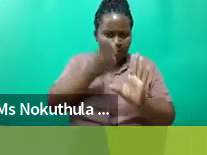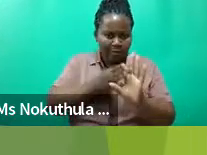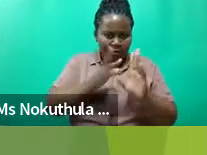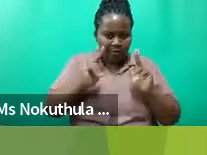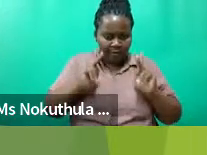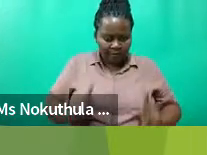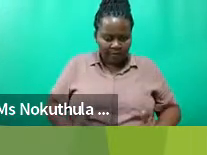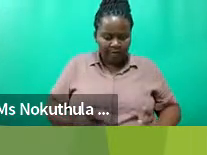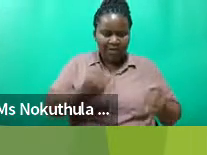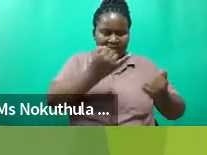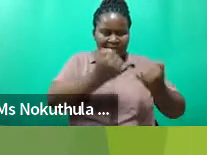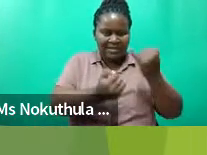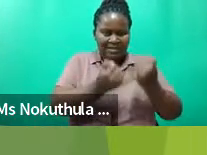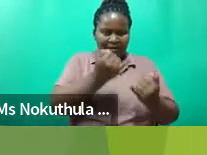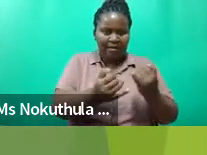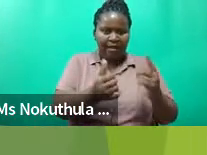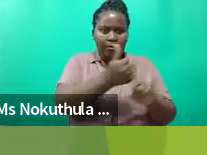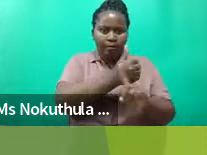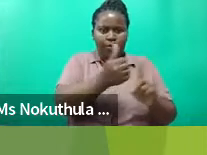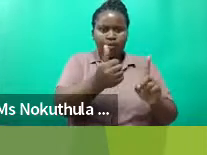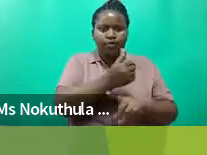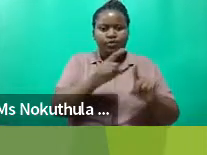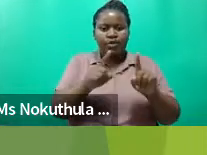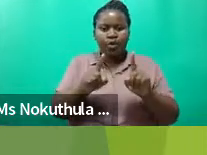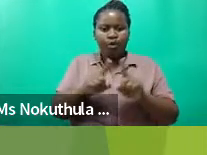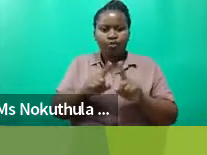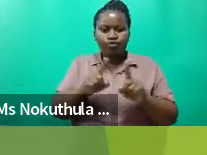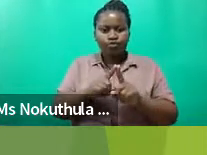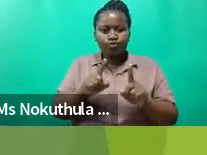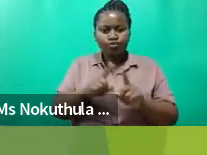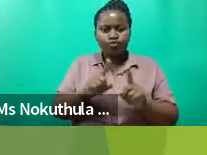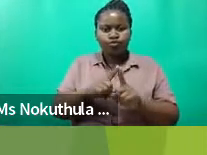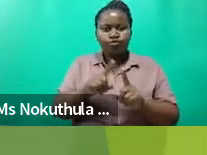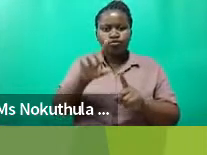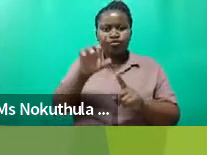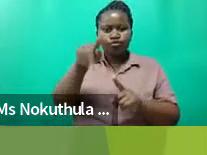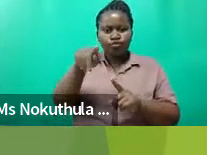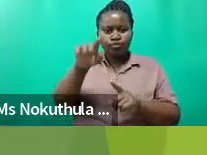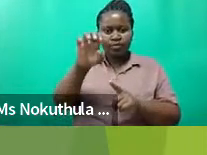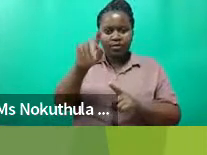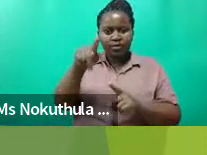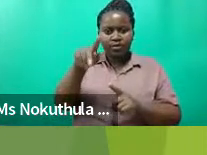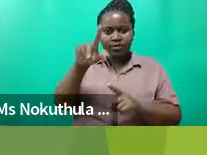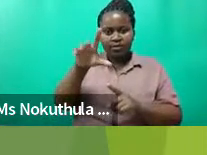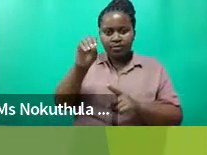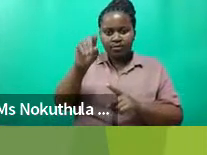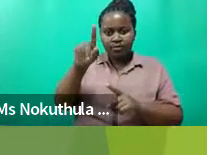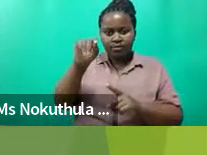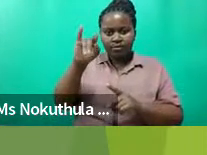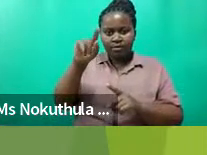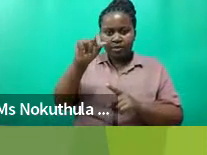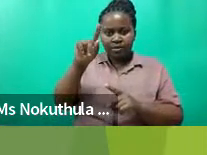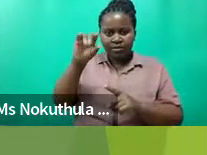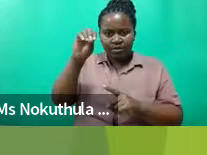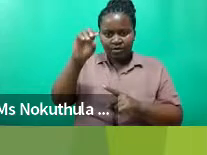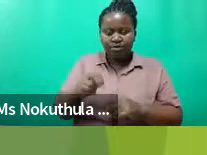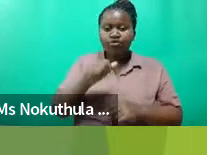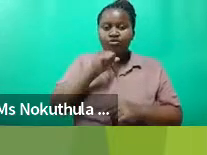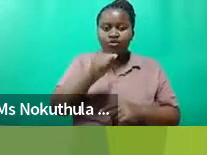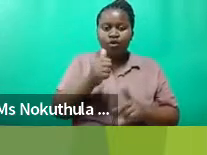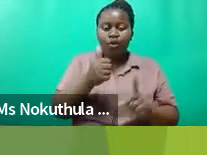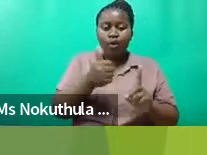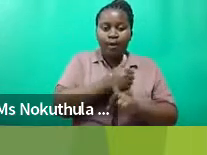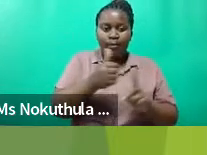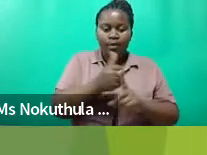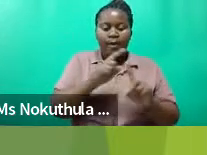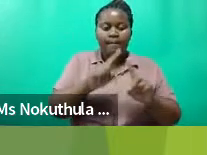sexual mistreatment and exploitation to an extent that they are victimized not only by the abuse, but society's